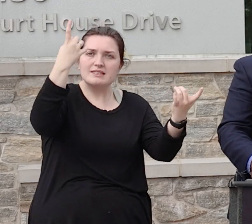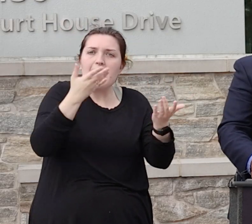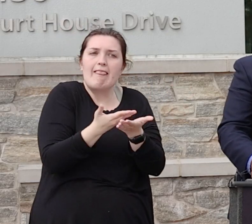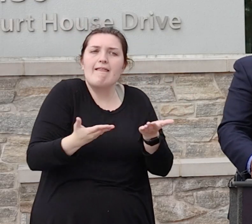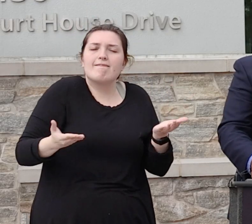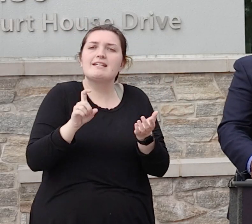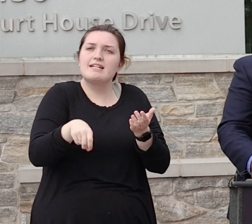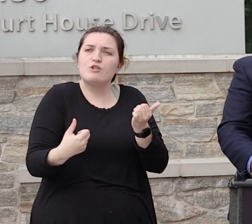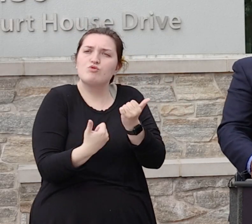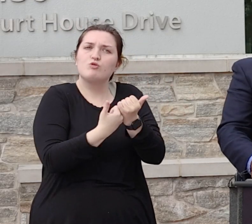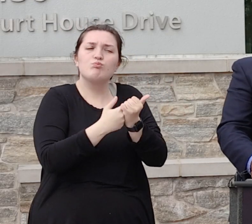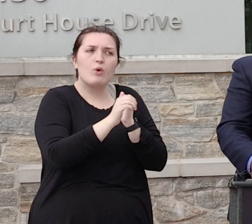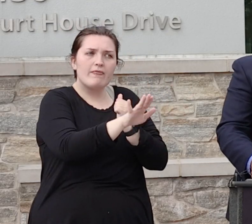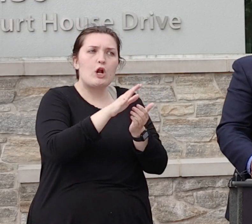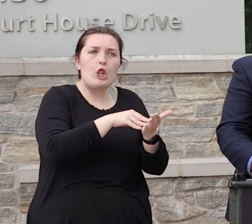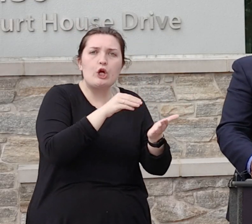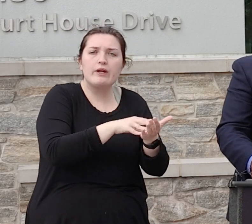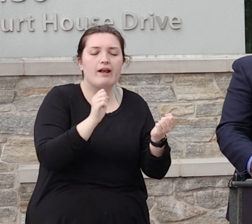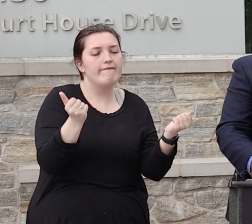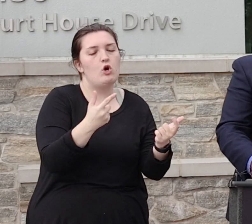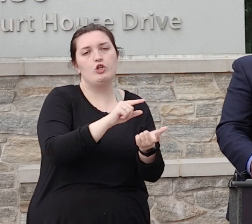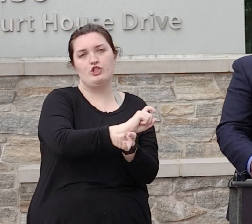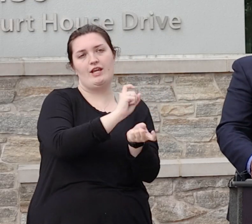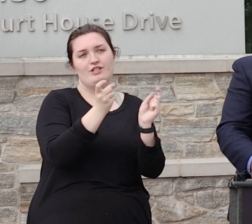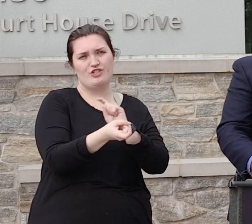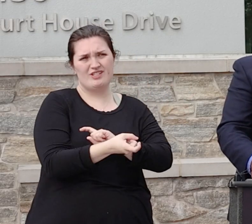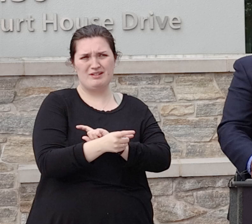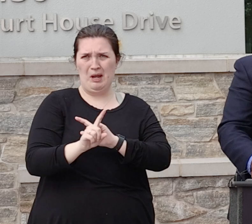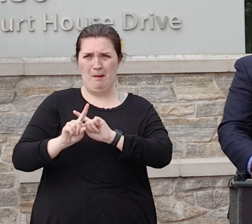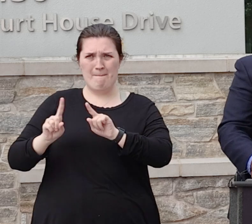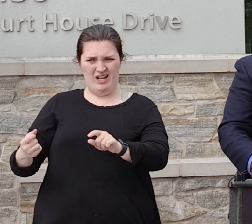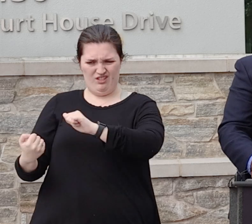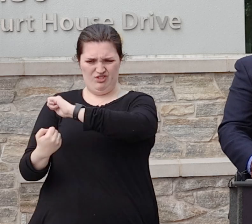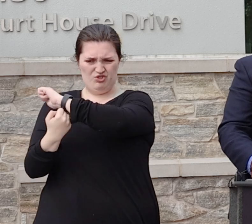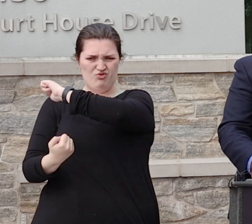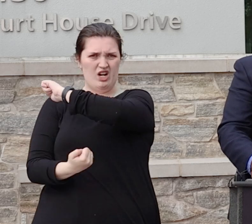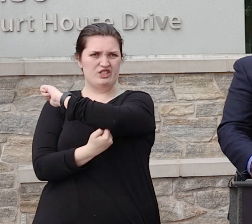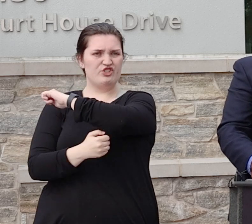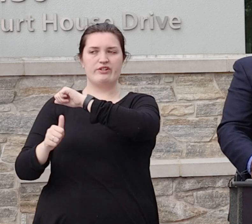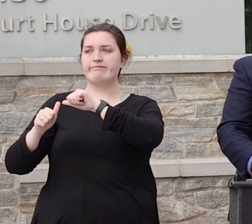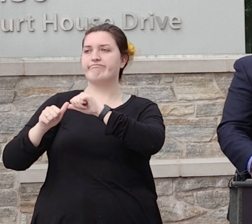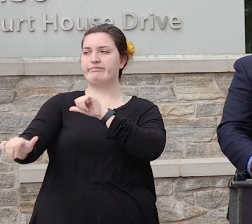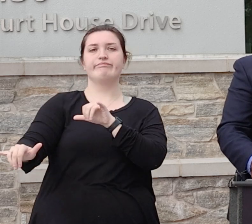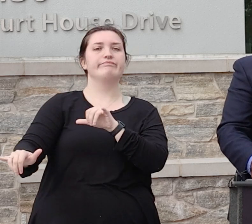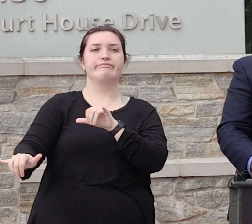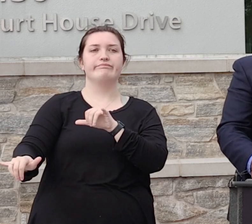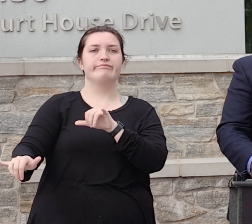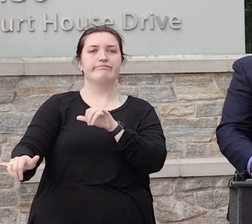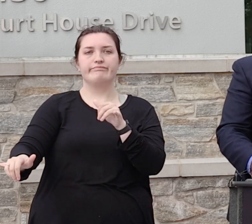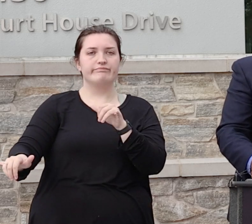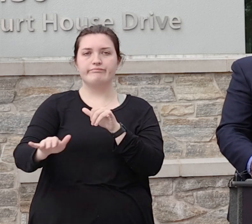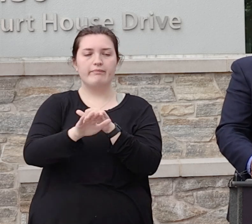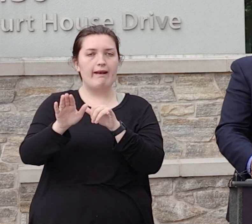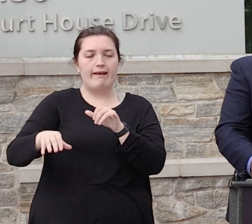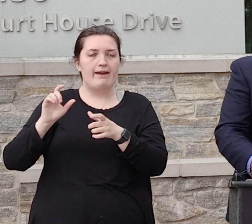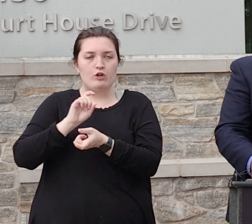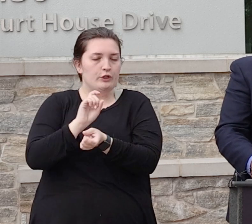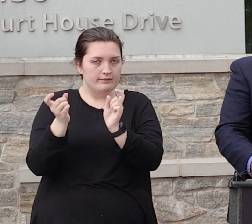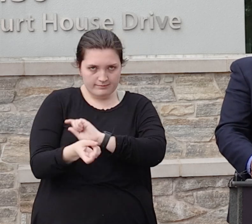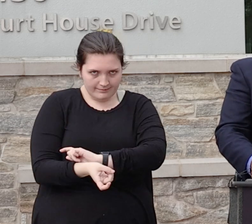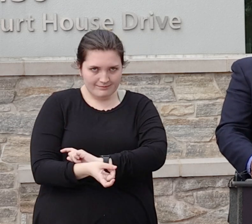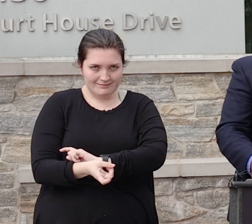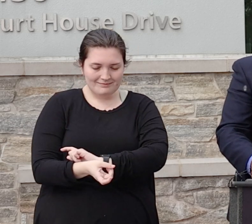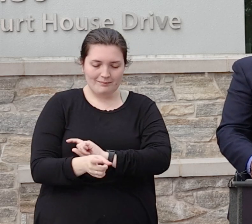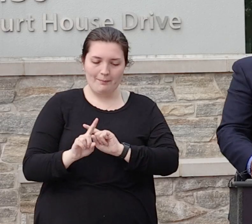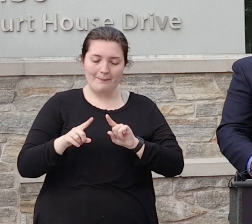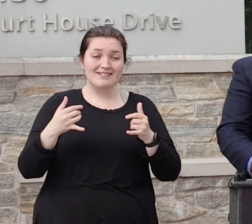changed, and yet the fundamental structures of our school system have remained unchanged for so very long. But it's a